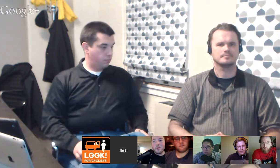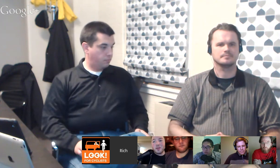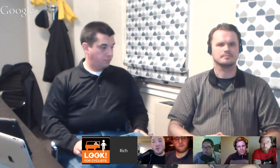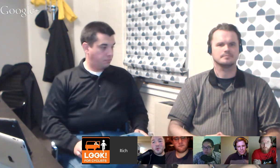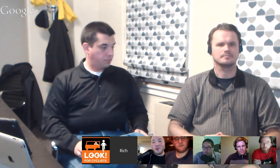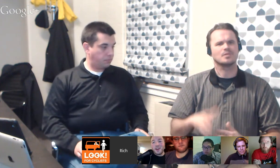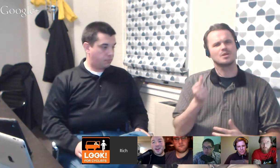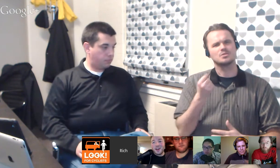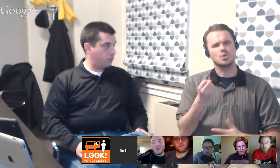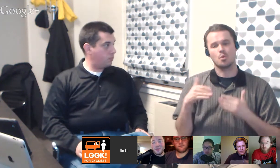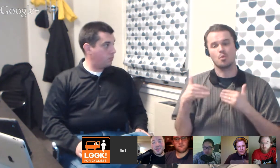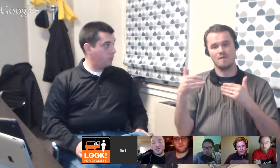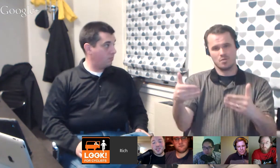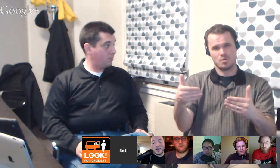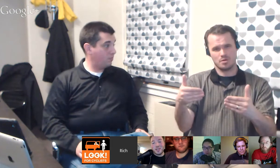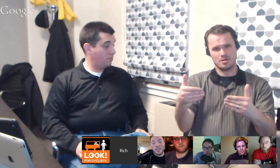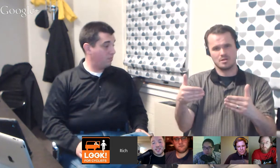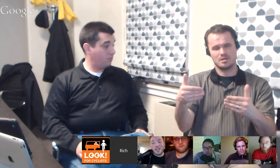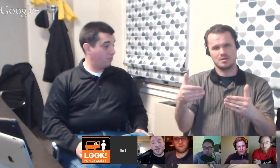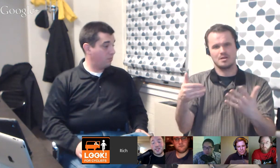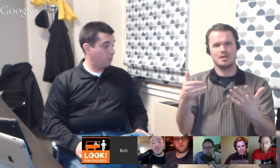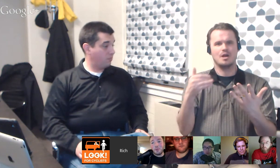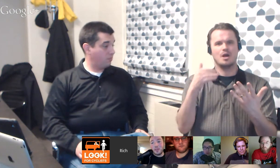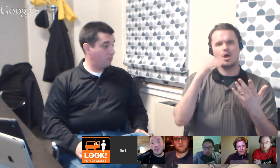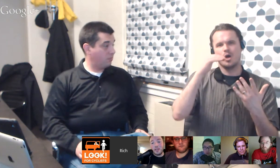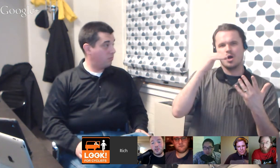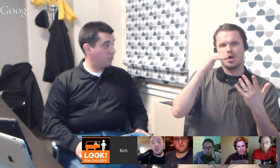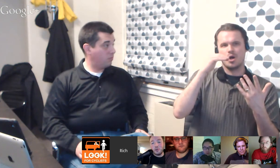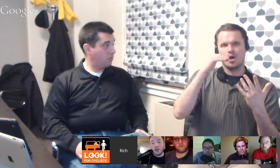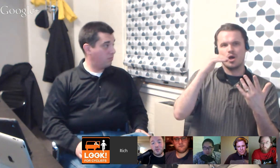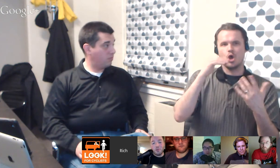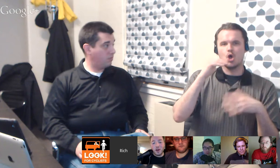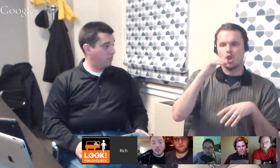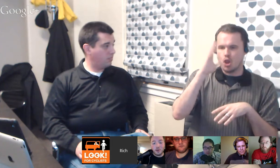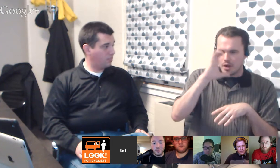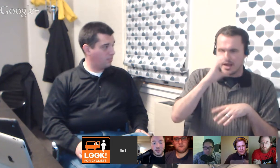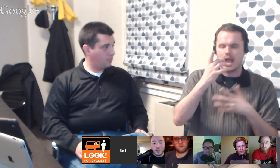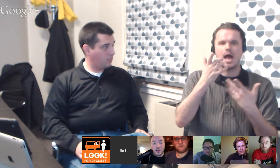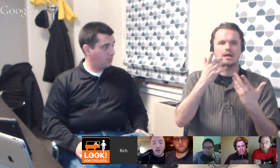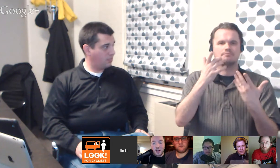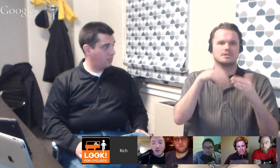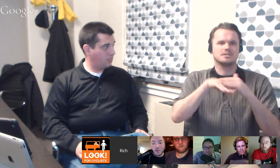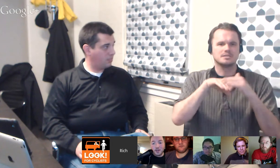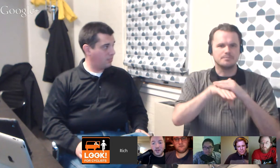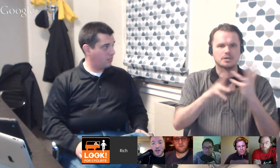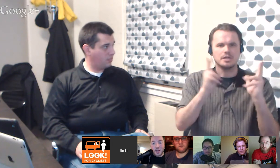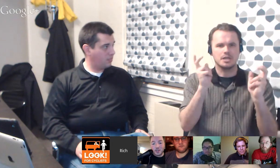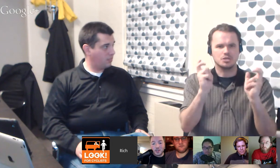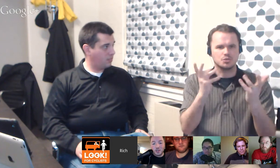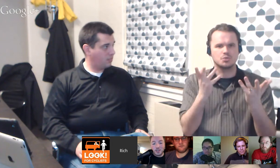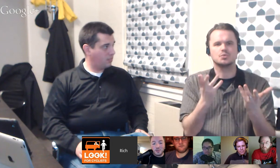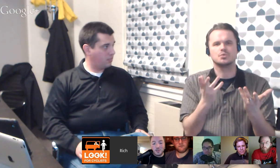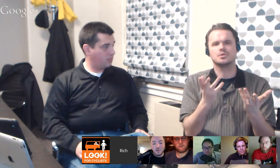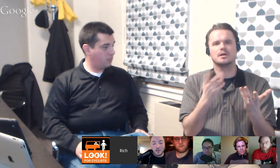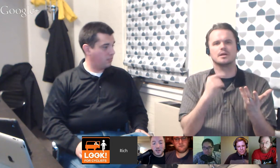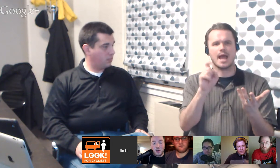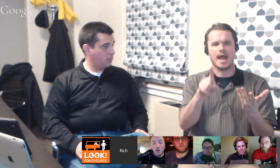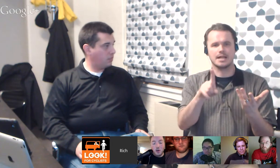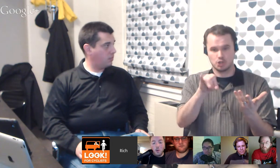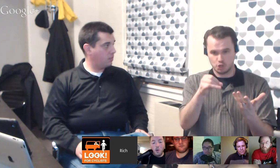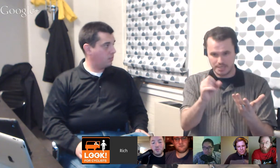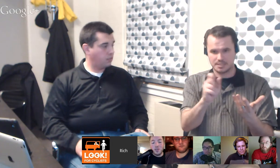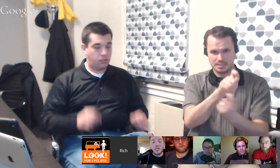So going forward, just kind of looking at this accessibility issue kind of in broad terms, I want to ask Jason